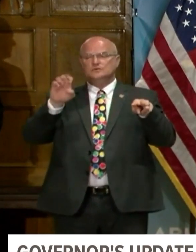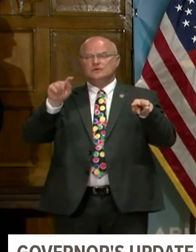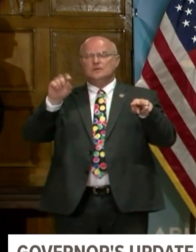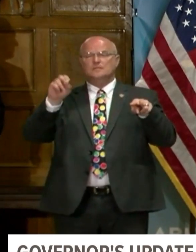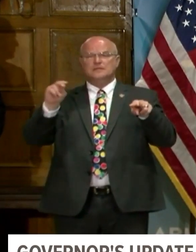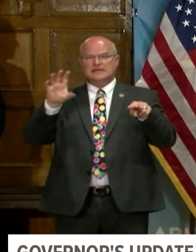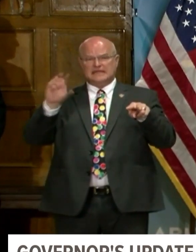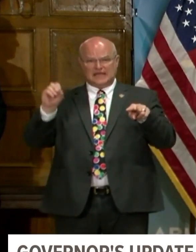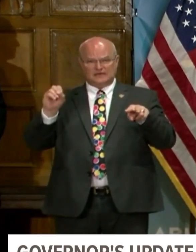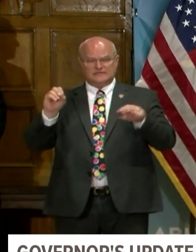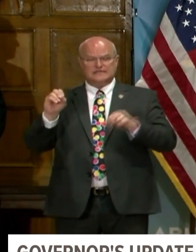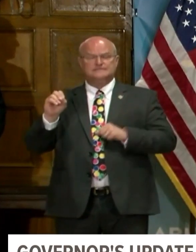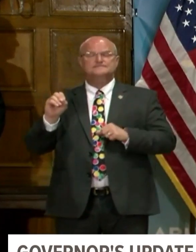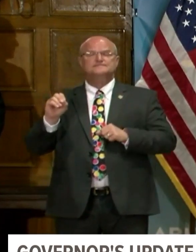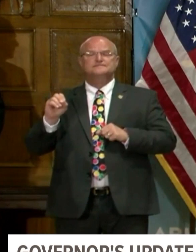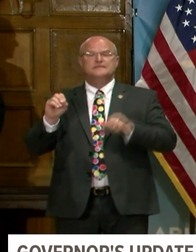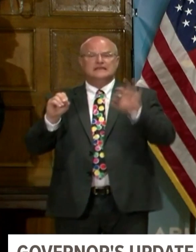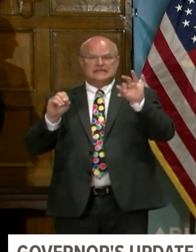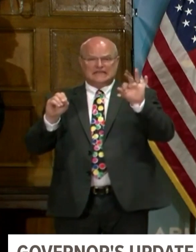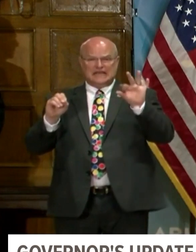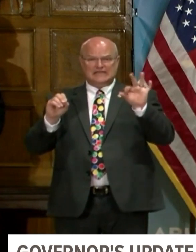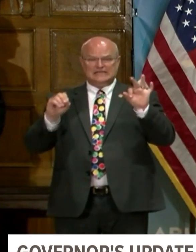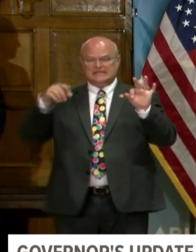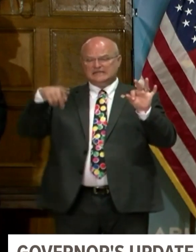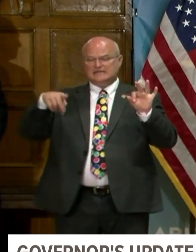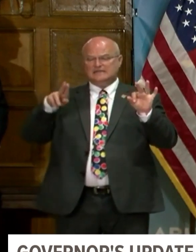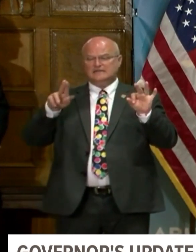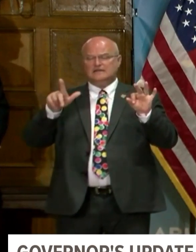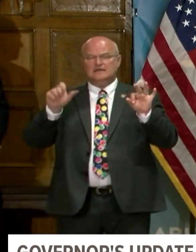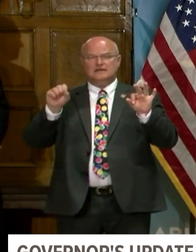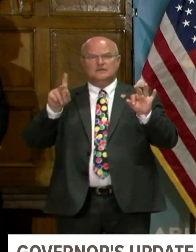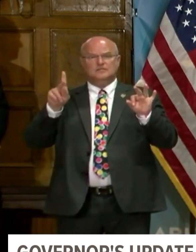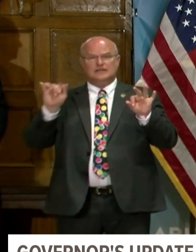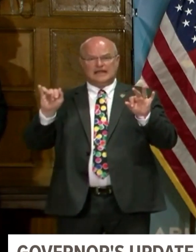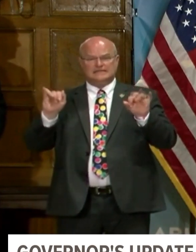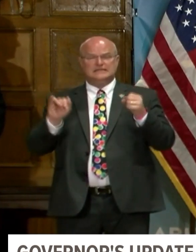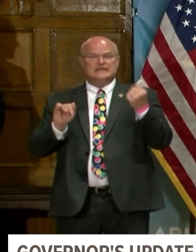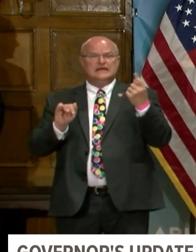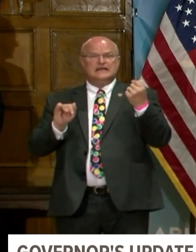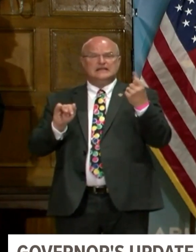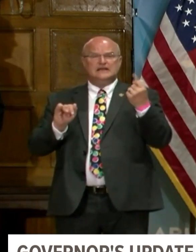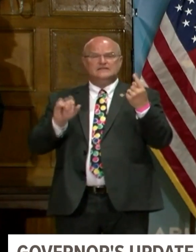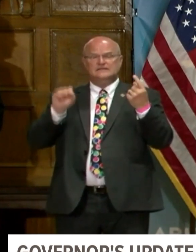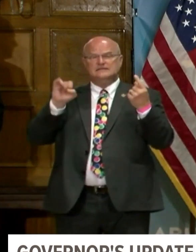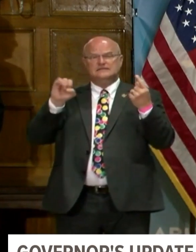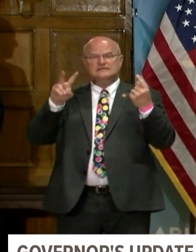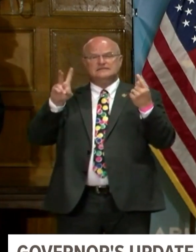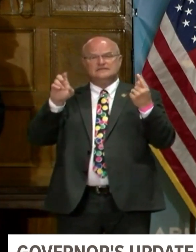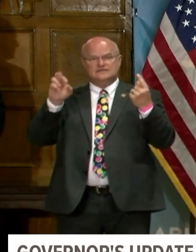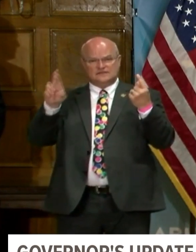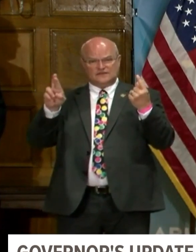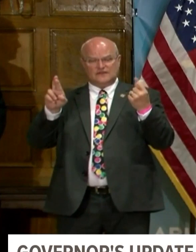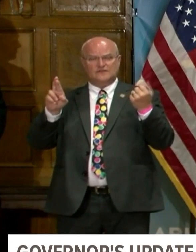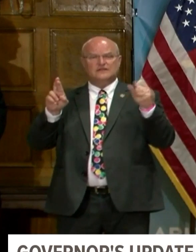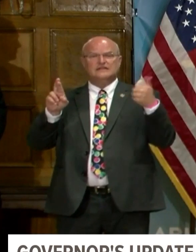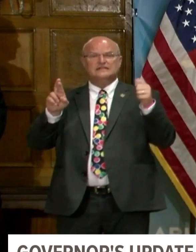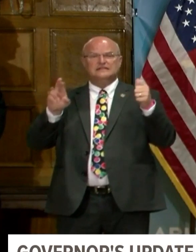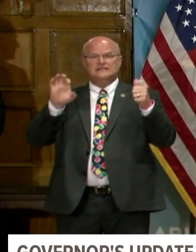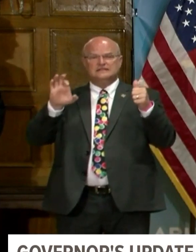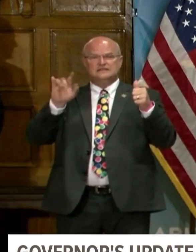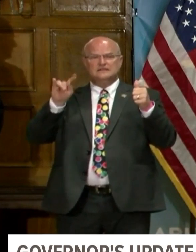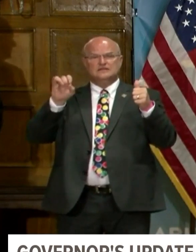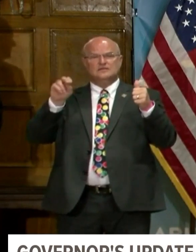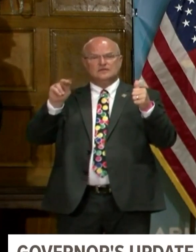County. We've had 19 from Pulaski County, 11 from Sevier County, 10 from